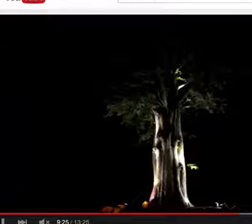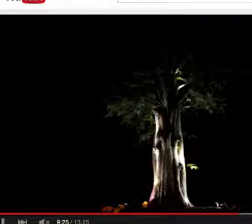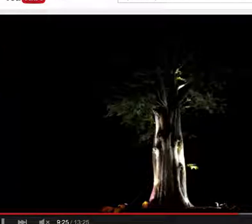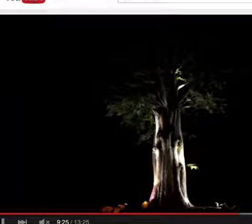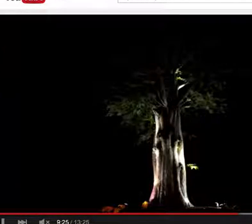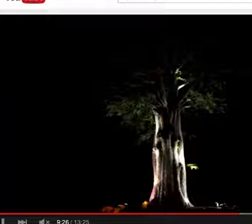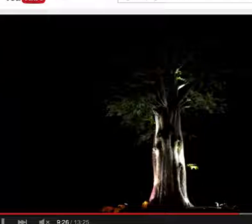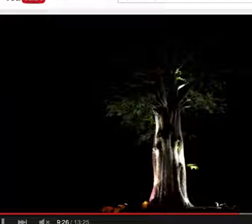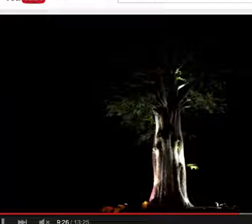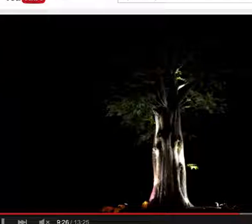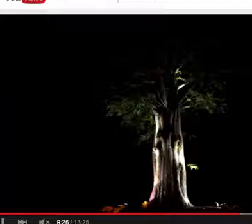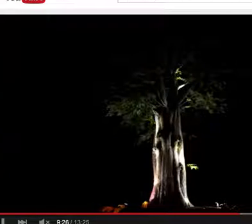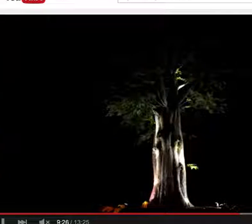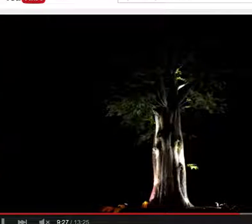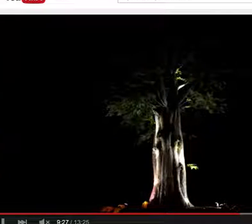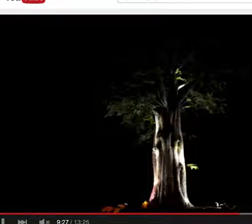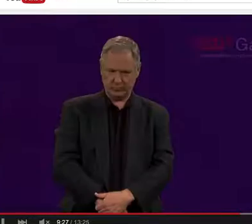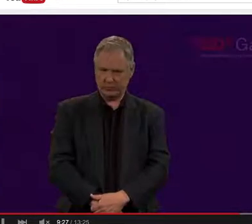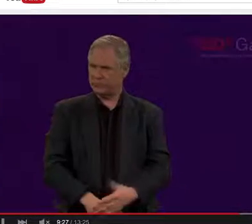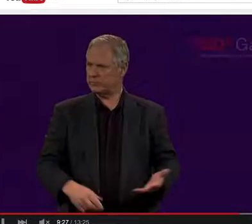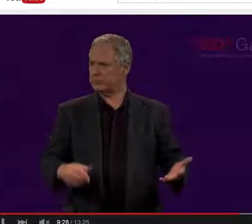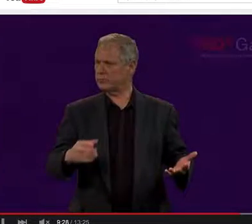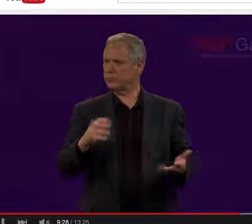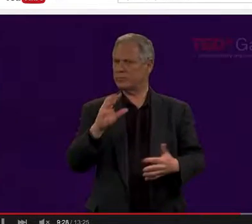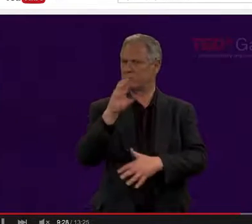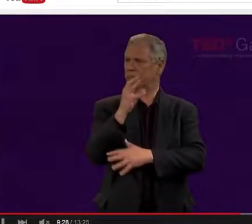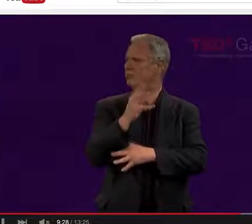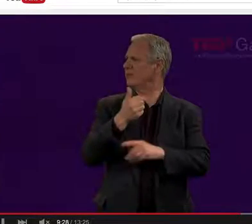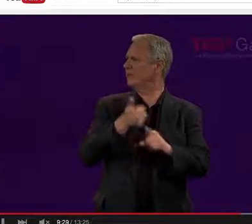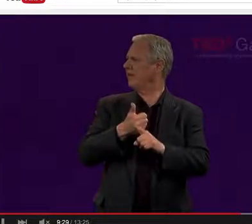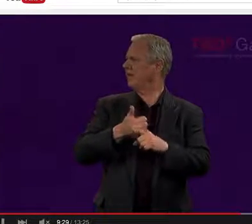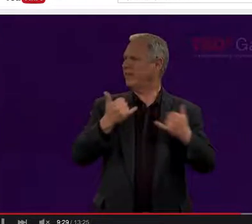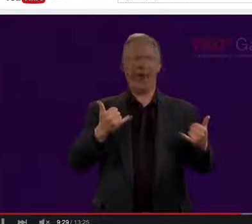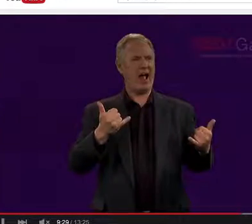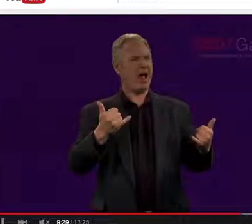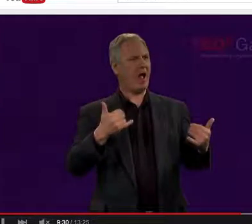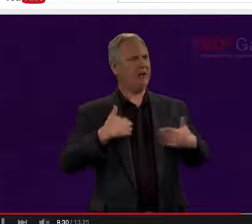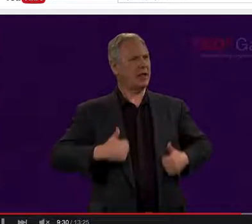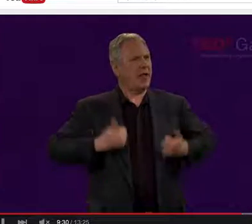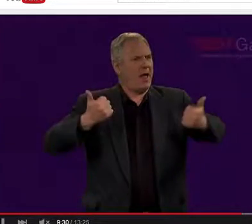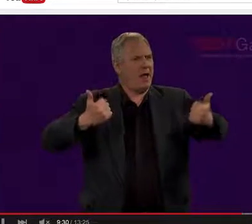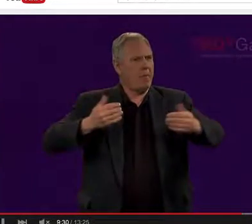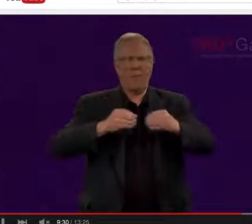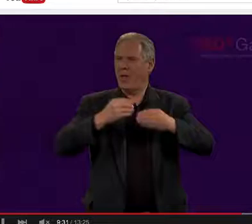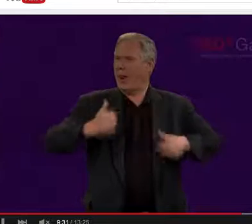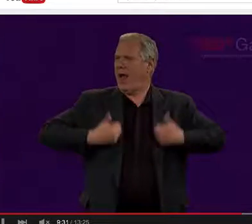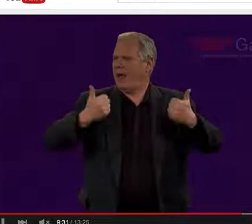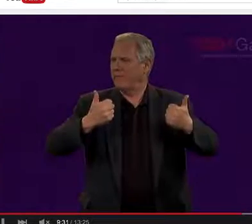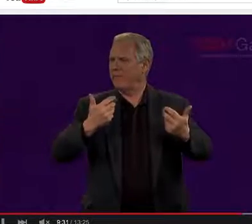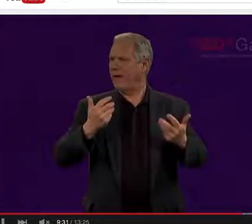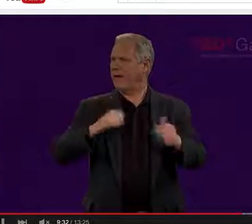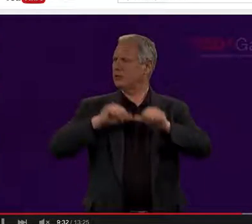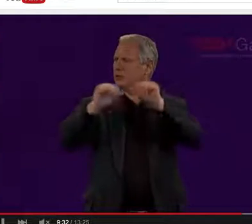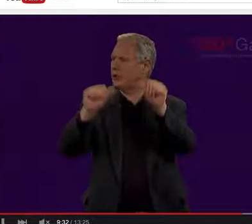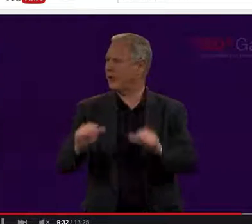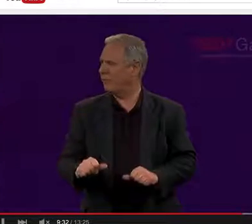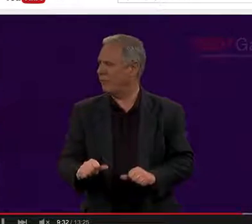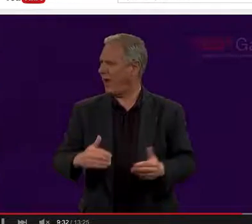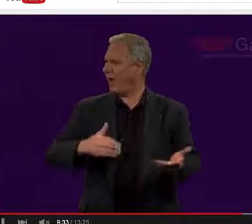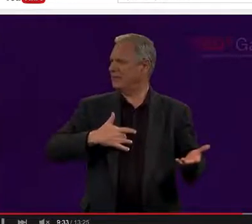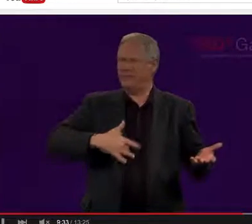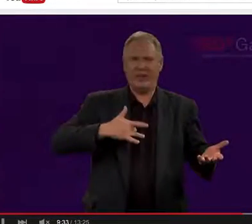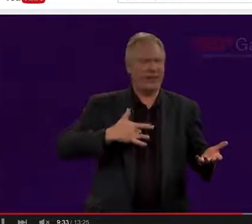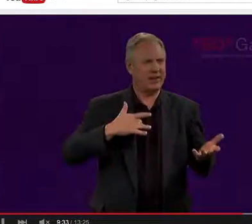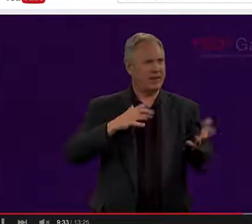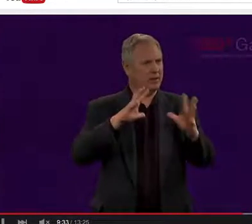So we also did find a tree and we did this to it. The tree itself now looked like it was more alive. It had more life